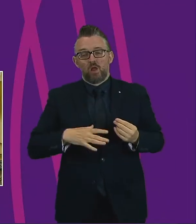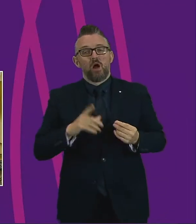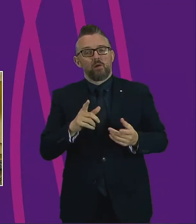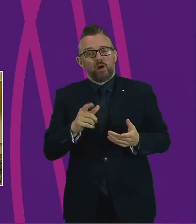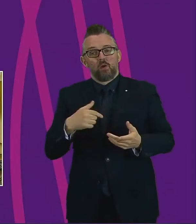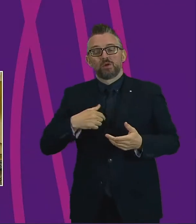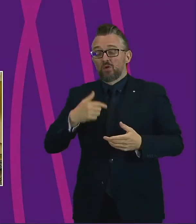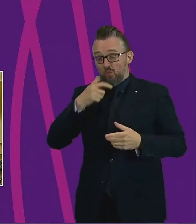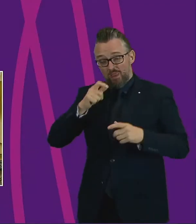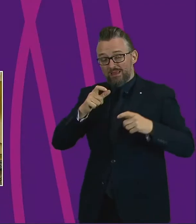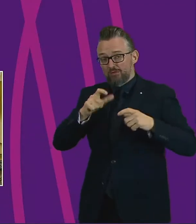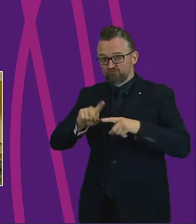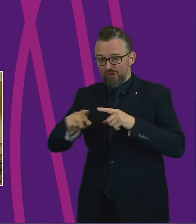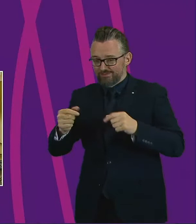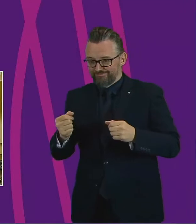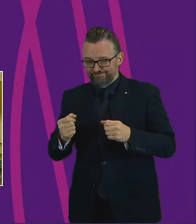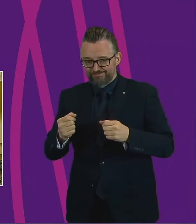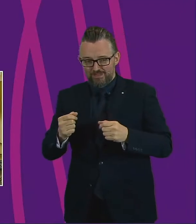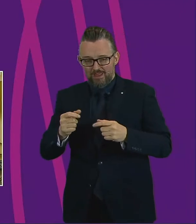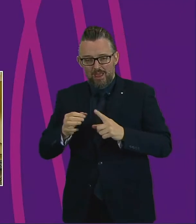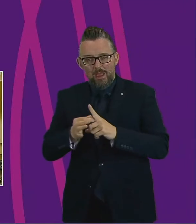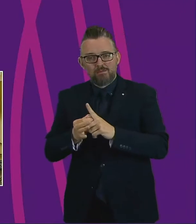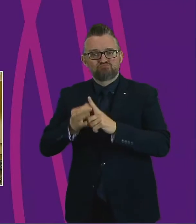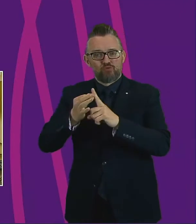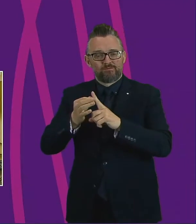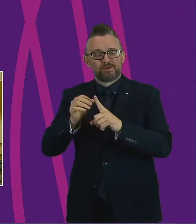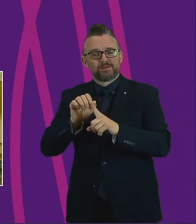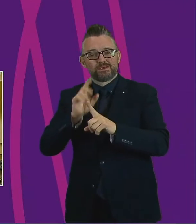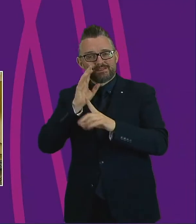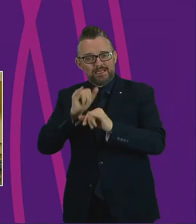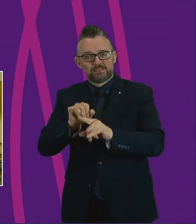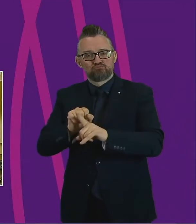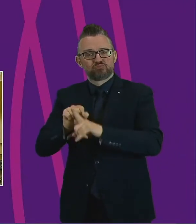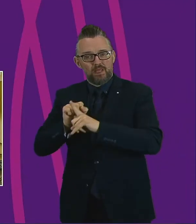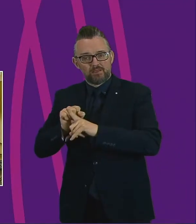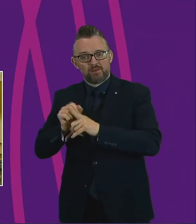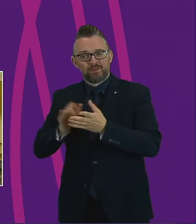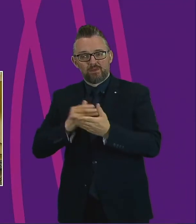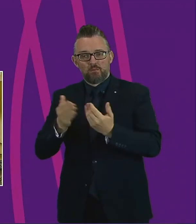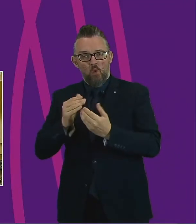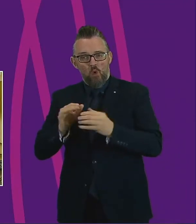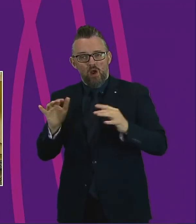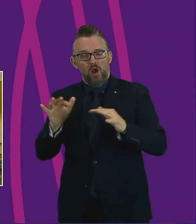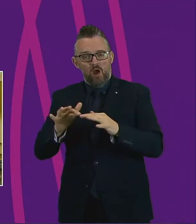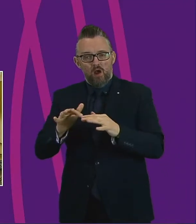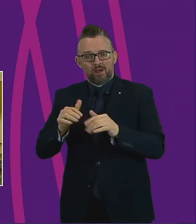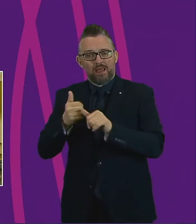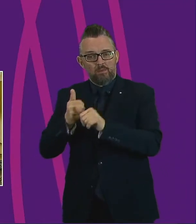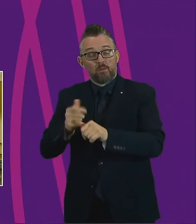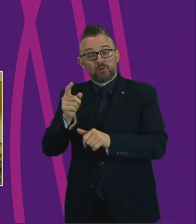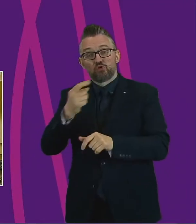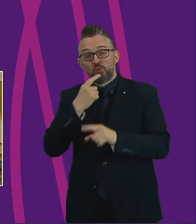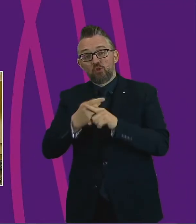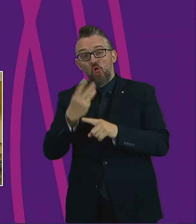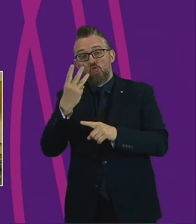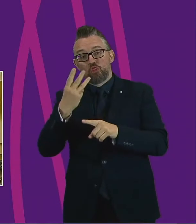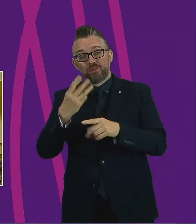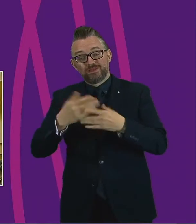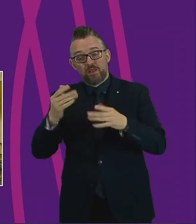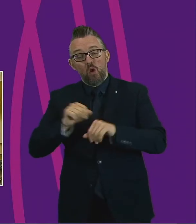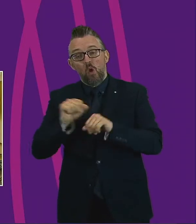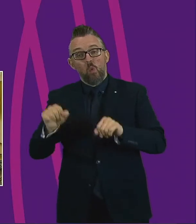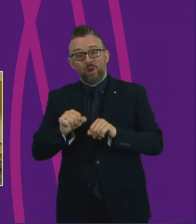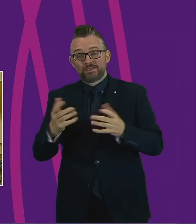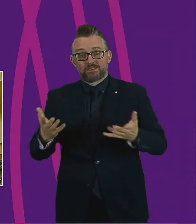the resilience and reliability of Test and Protect as we go forward in all of these different aspects. But in terms of the 3-day wait for a test to be